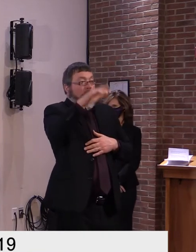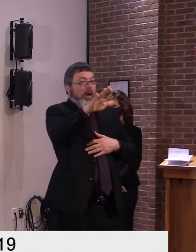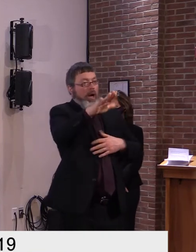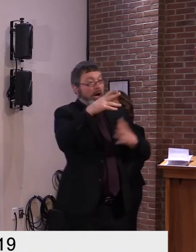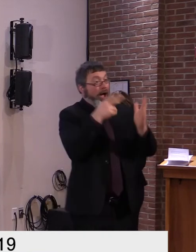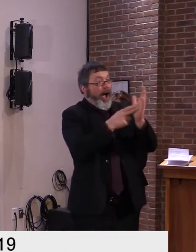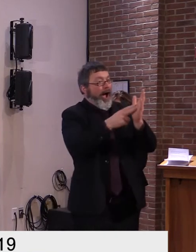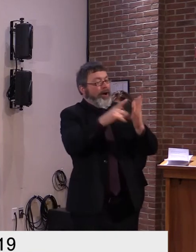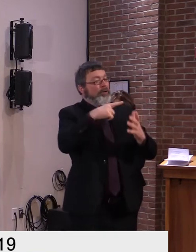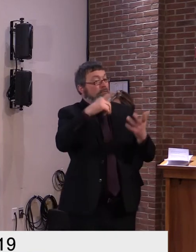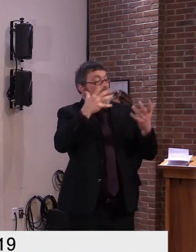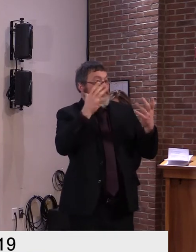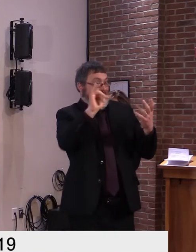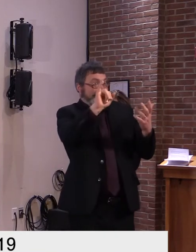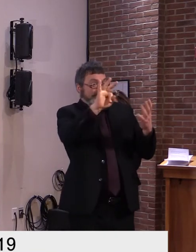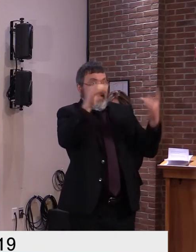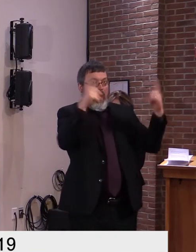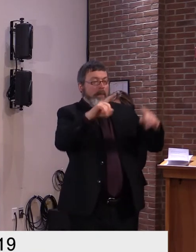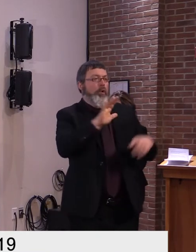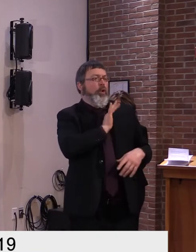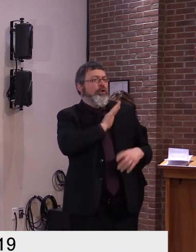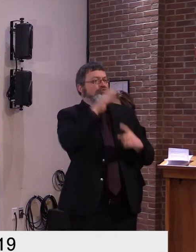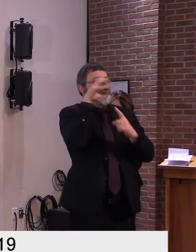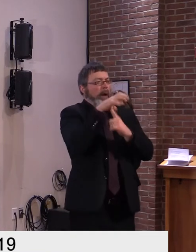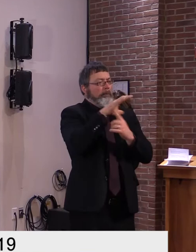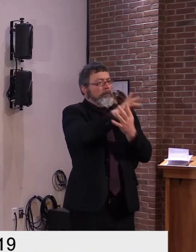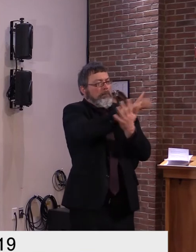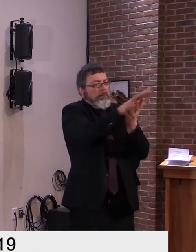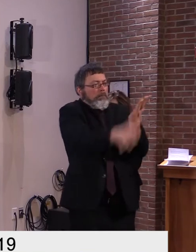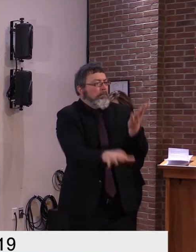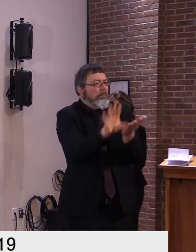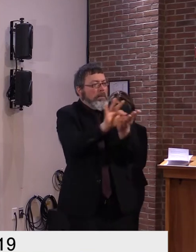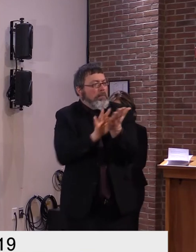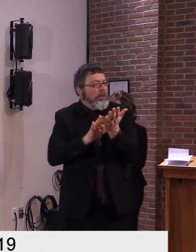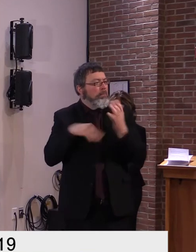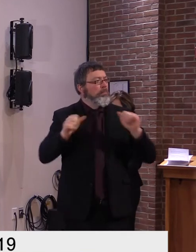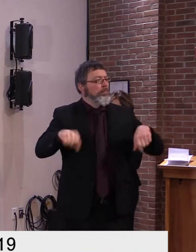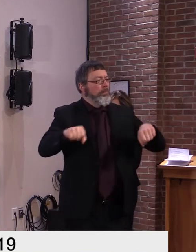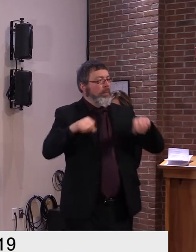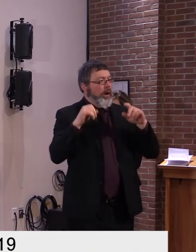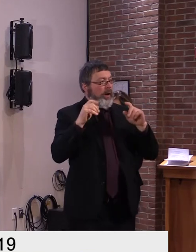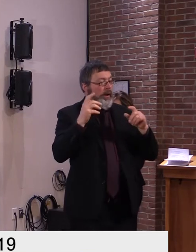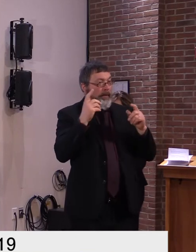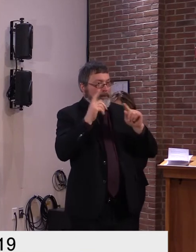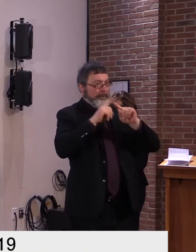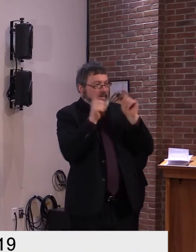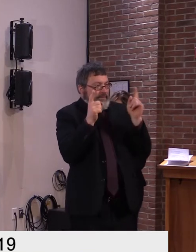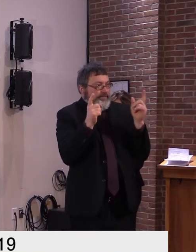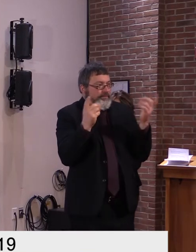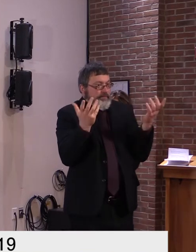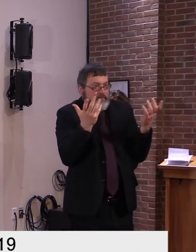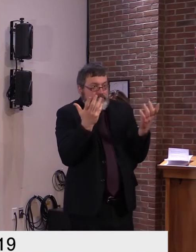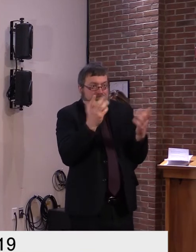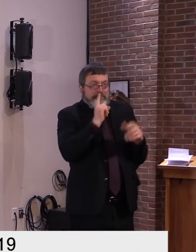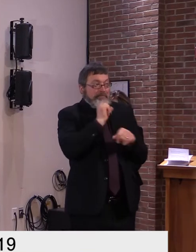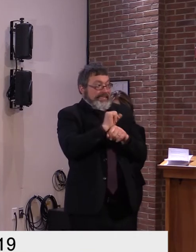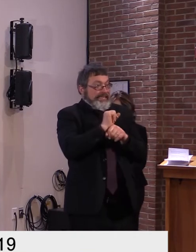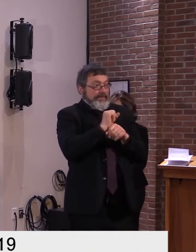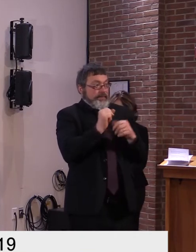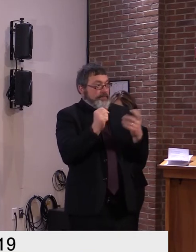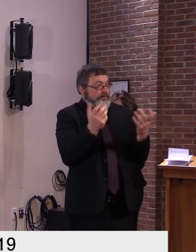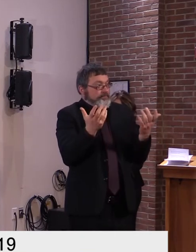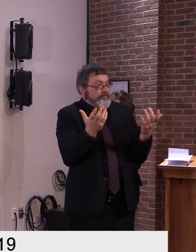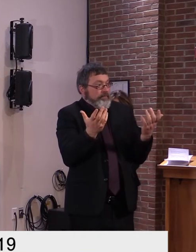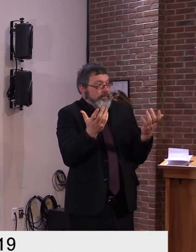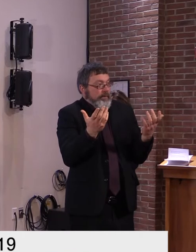where to some extent supply and demand may dictate, but to other extents it could be personal